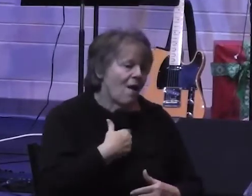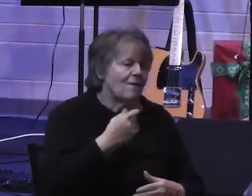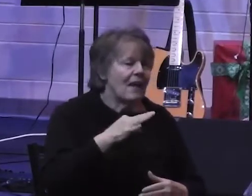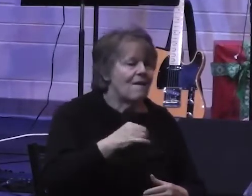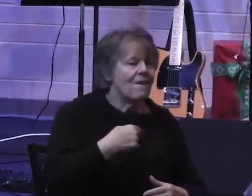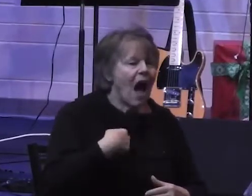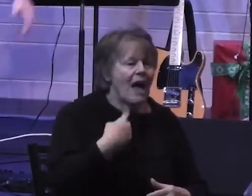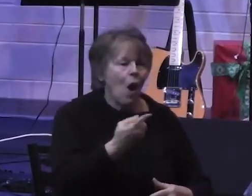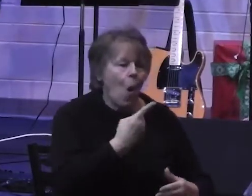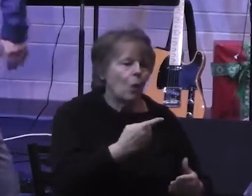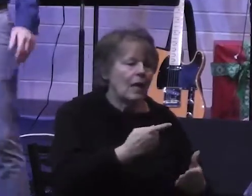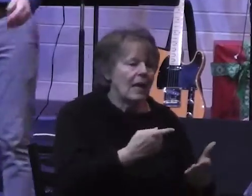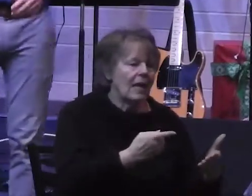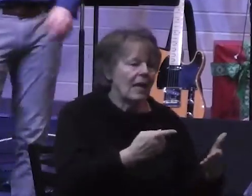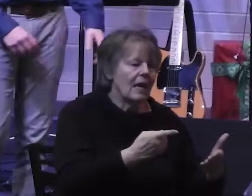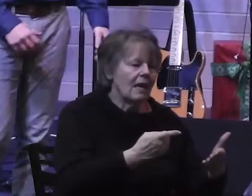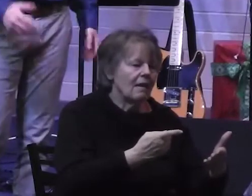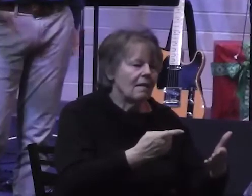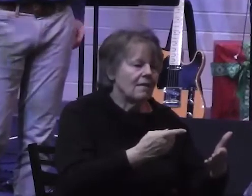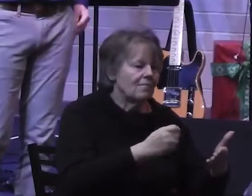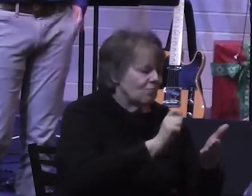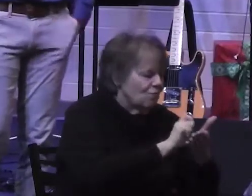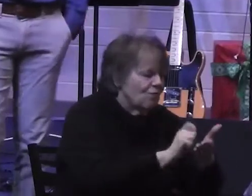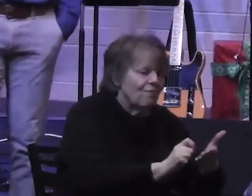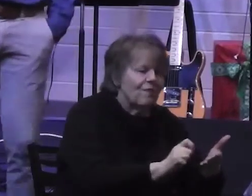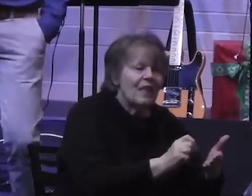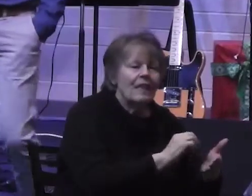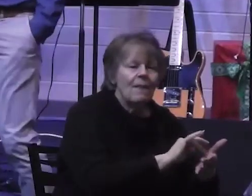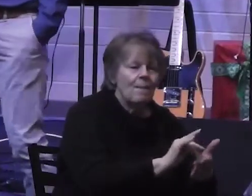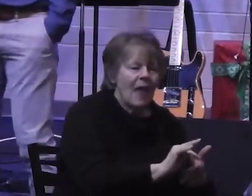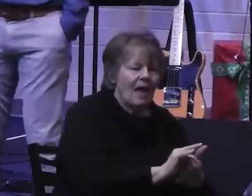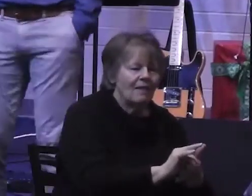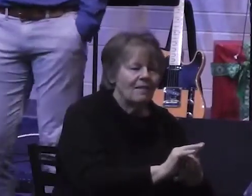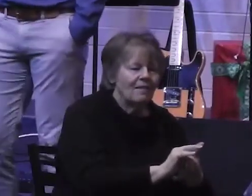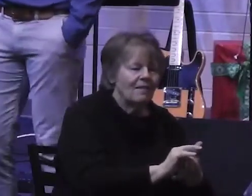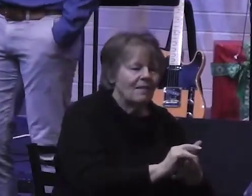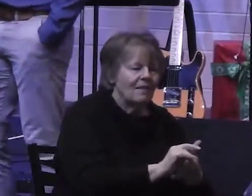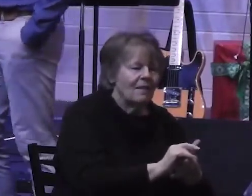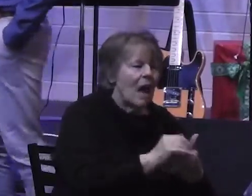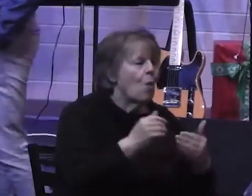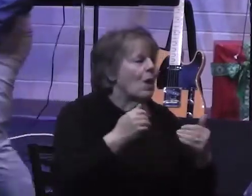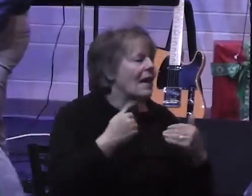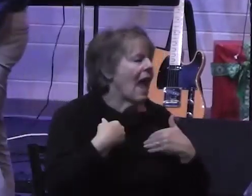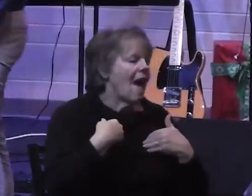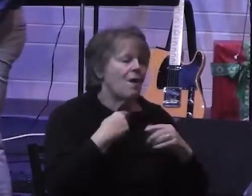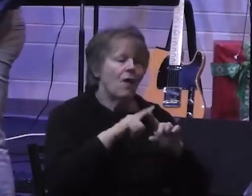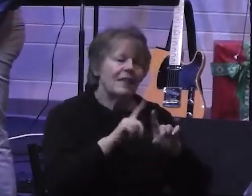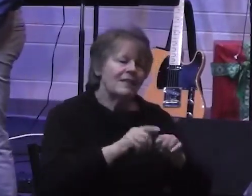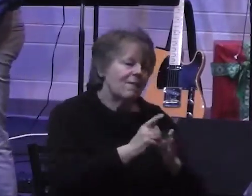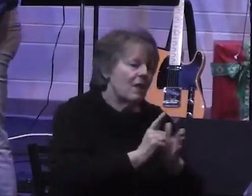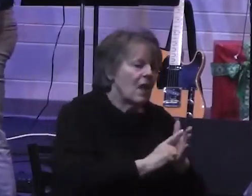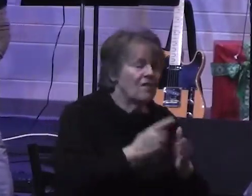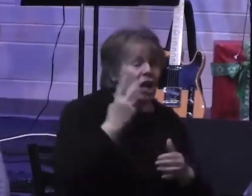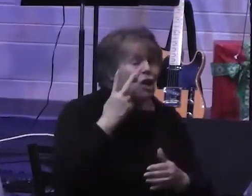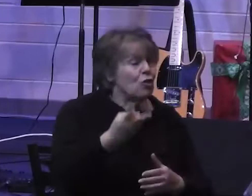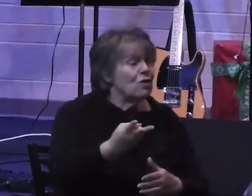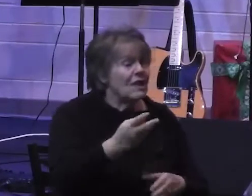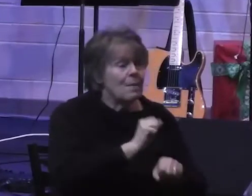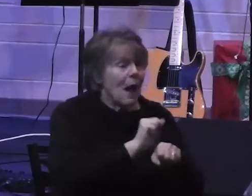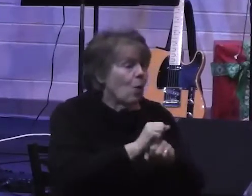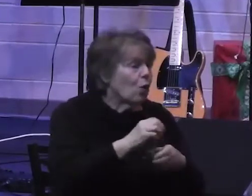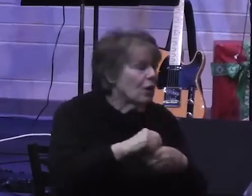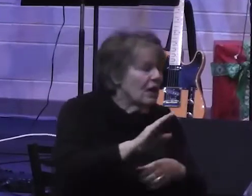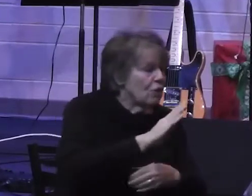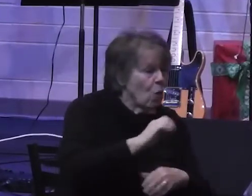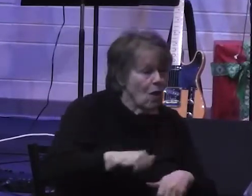and we fill in that blank with all sorts of different laws. And you see them at work all around you. You see them probably at work in your own life. I see them at work